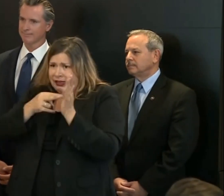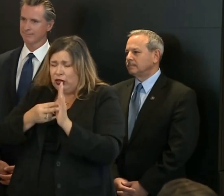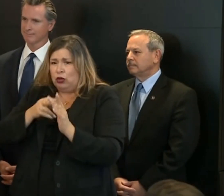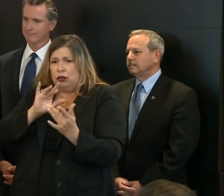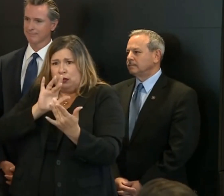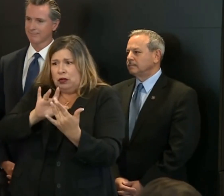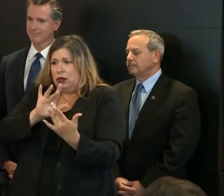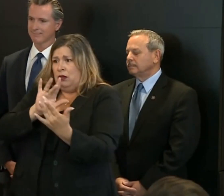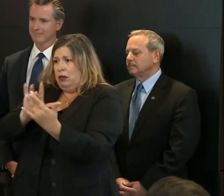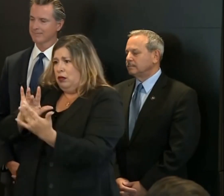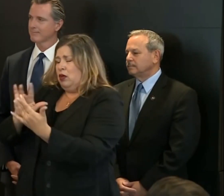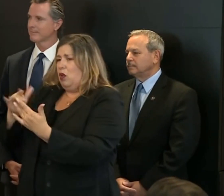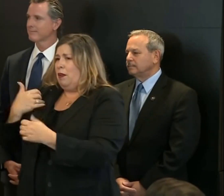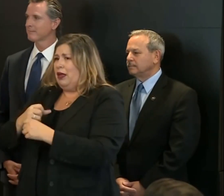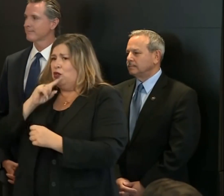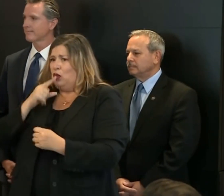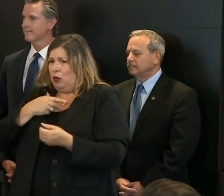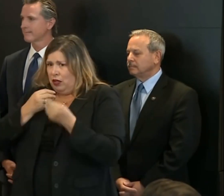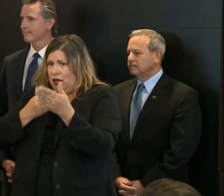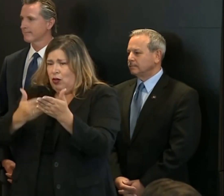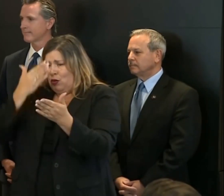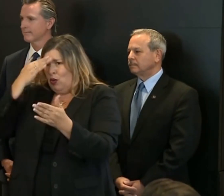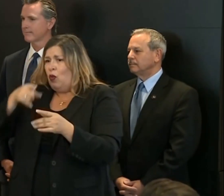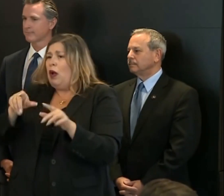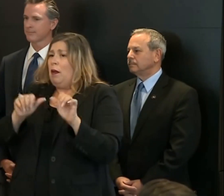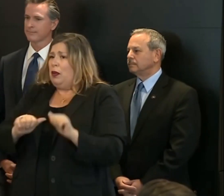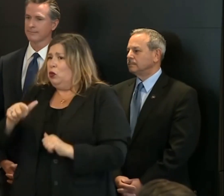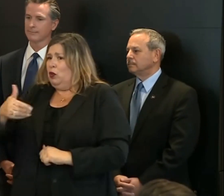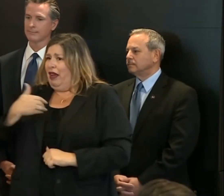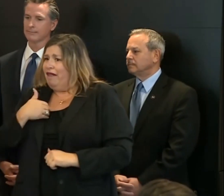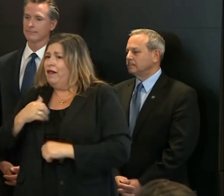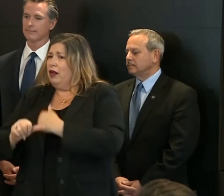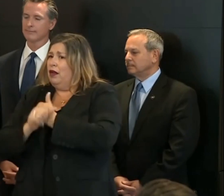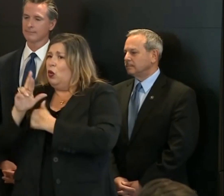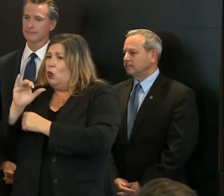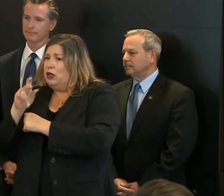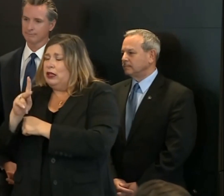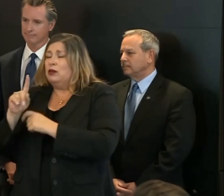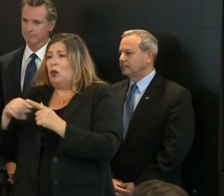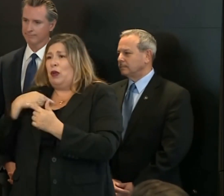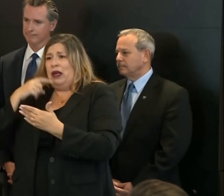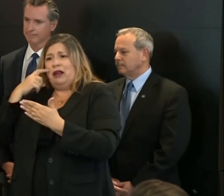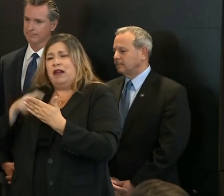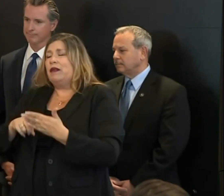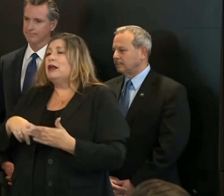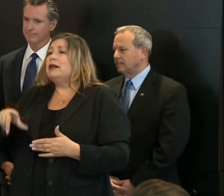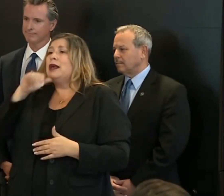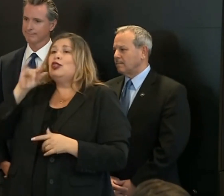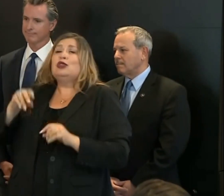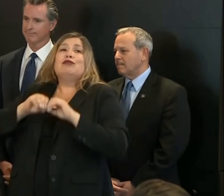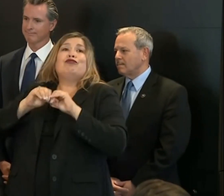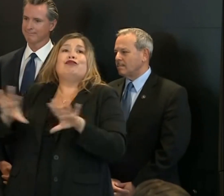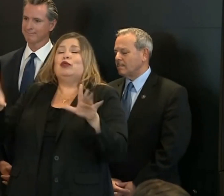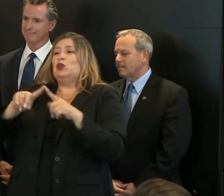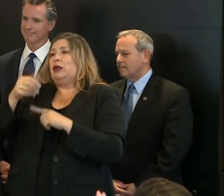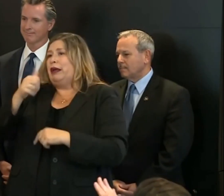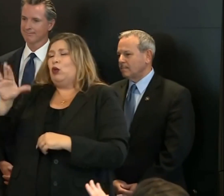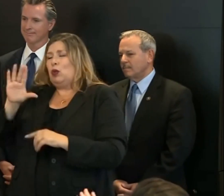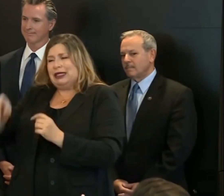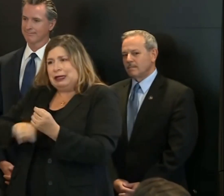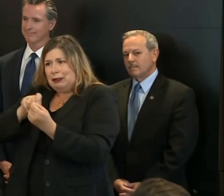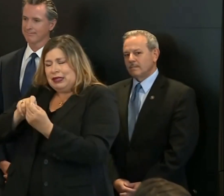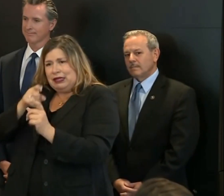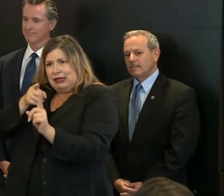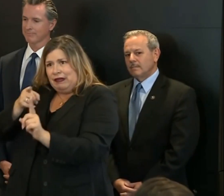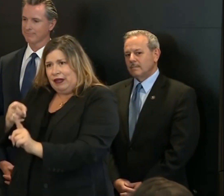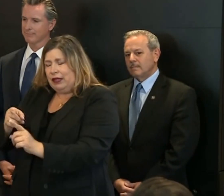want to make sure that we communicate to those individuals the potential risk that they have when we identify it. So these are not blanket statements. They're very specific. But do you